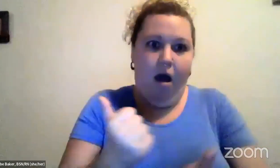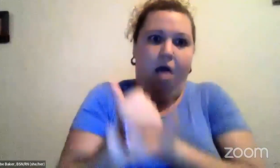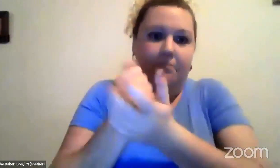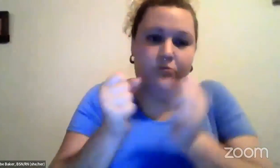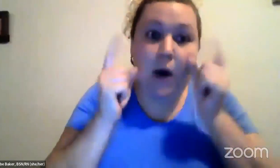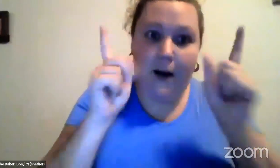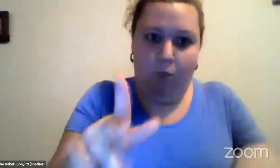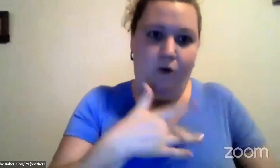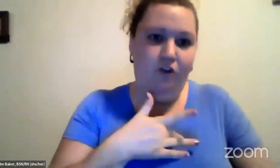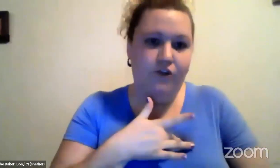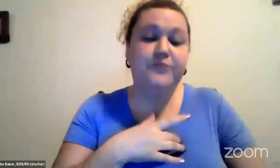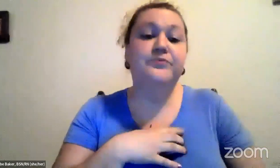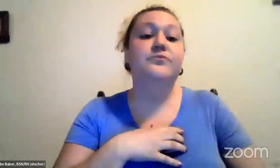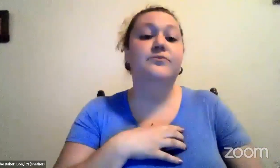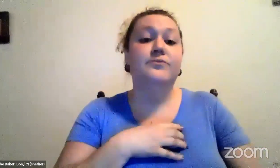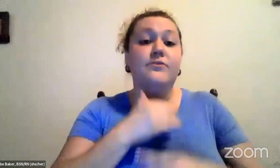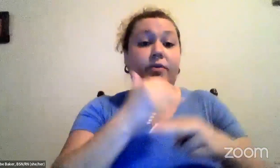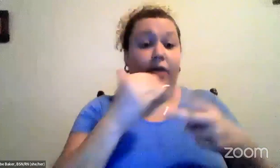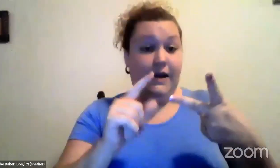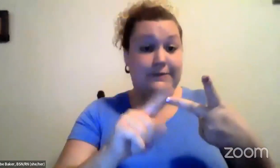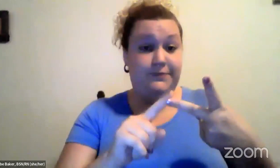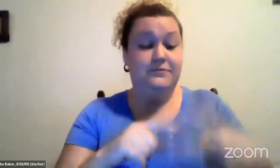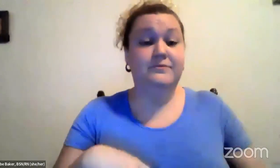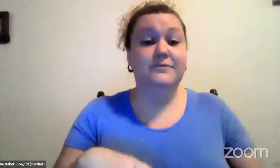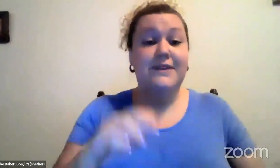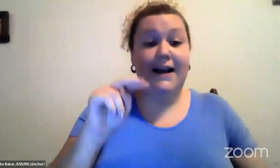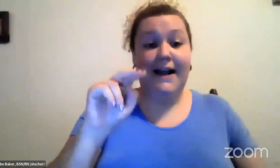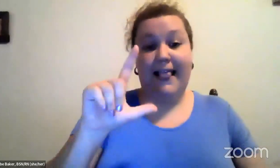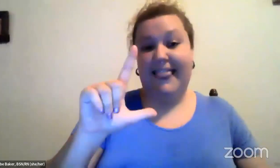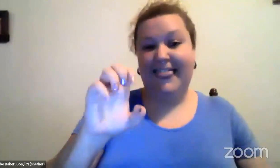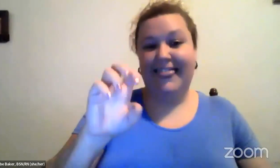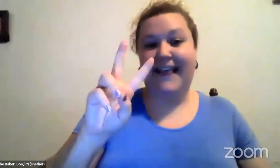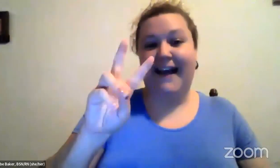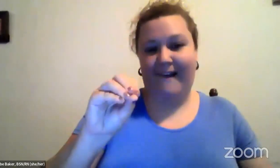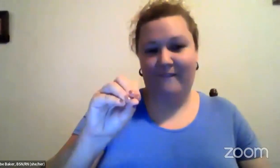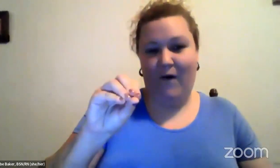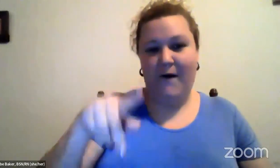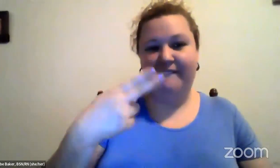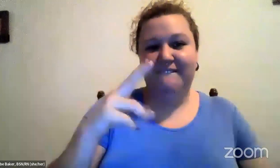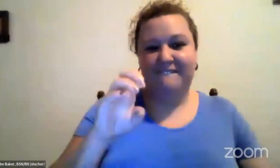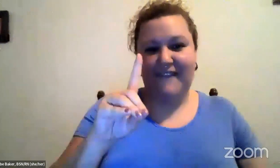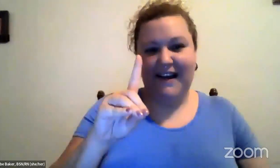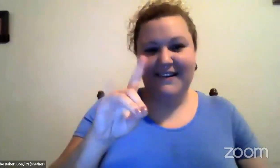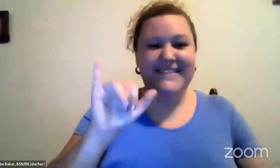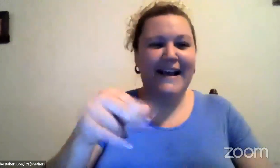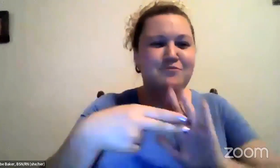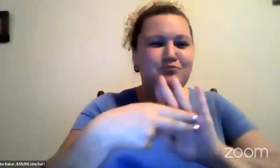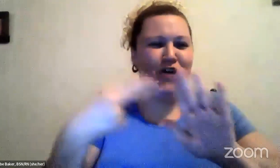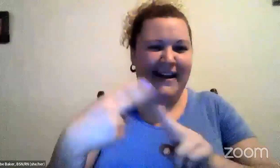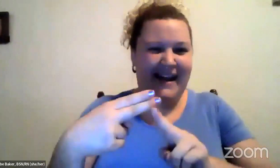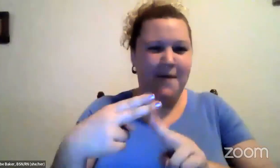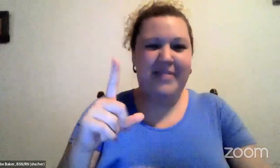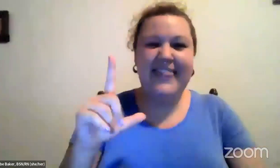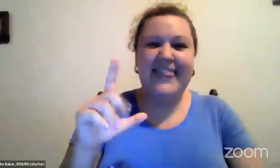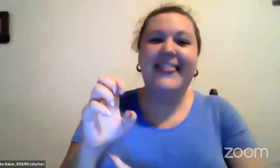shocks don't work, then they'll give you epi in order to wake up your heart. So Levofad